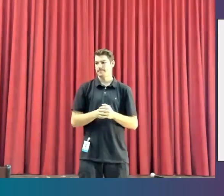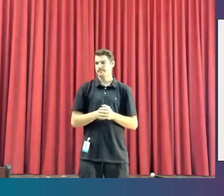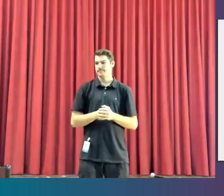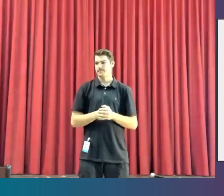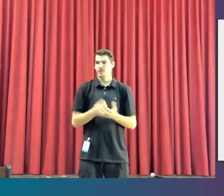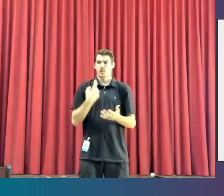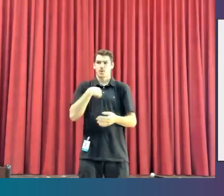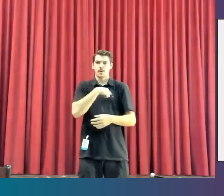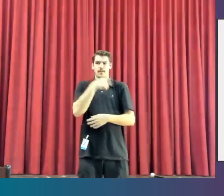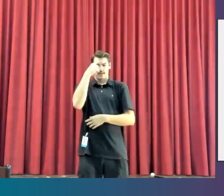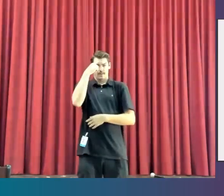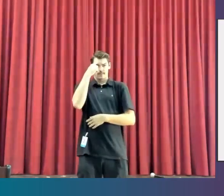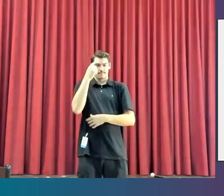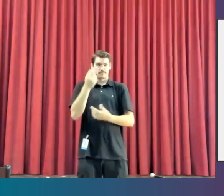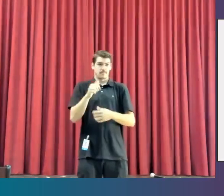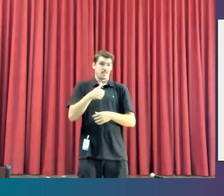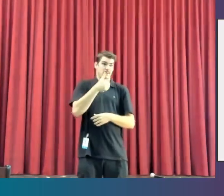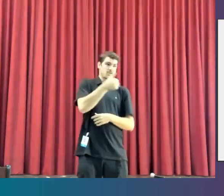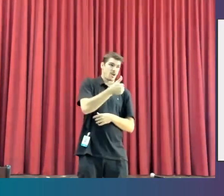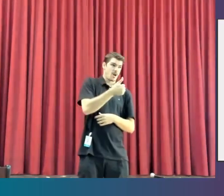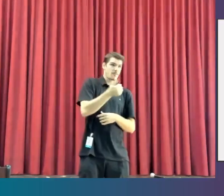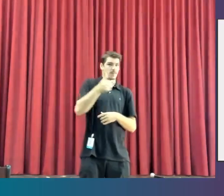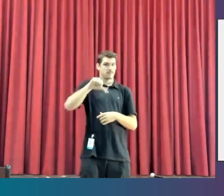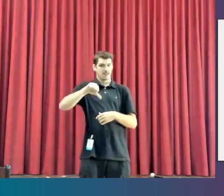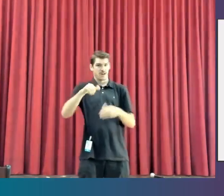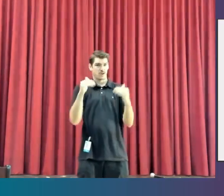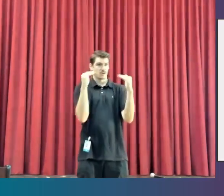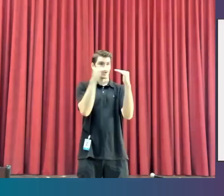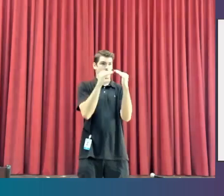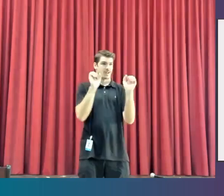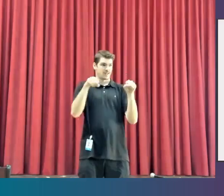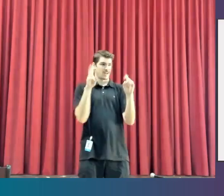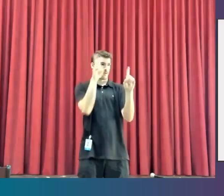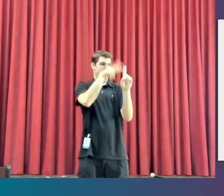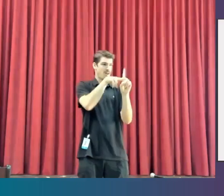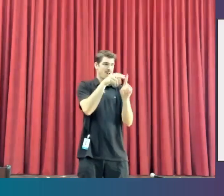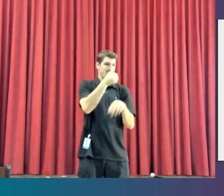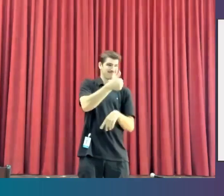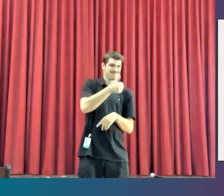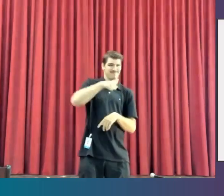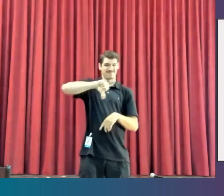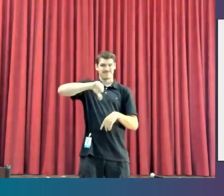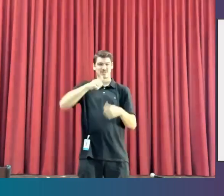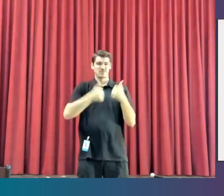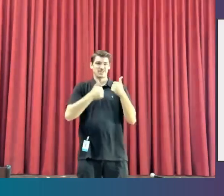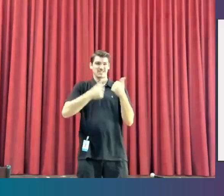And what do we think? We could give maybe a thumbs up or yes or no.